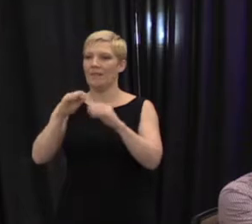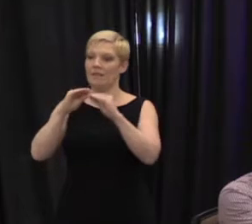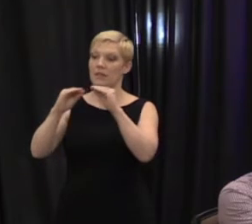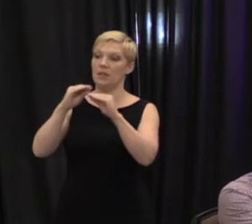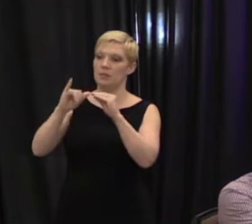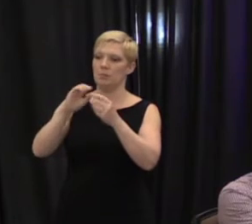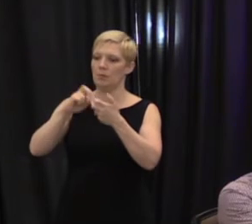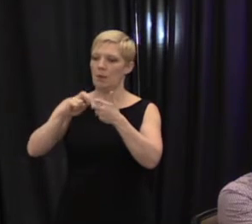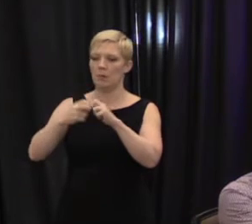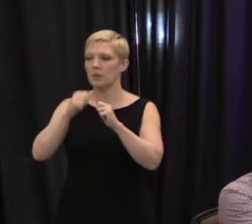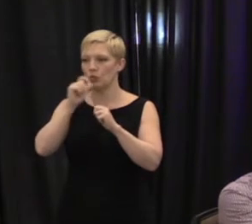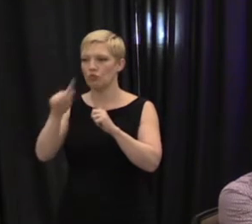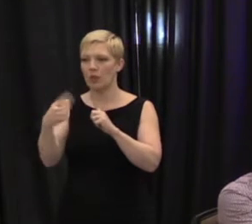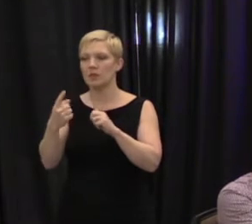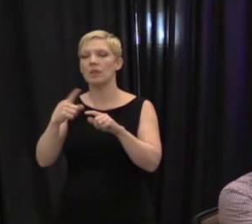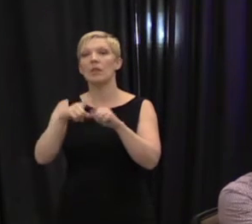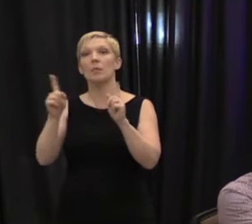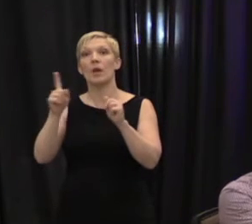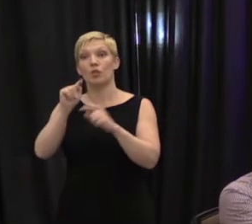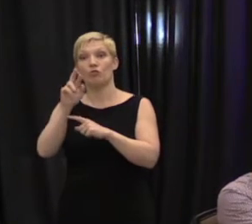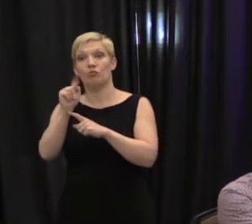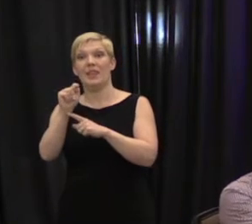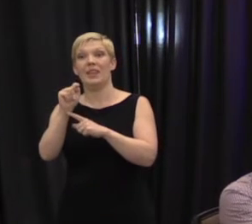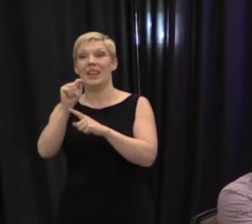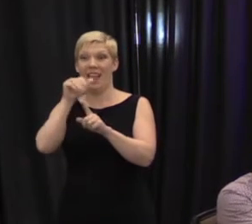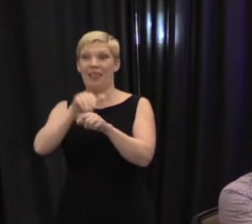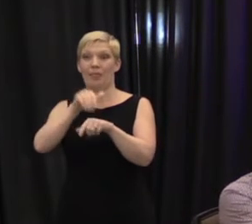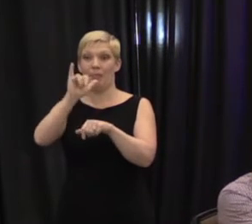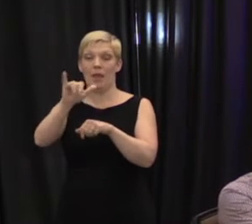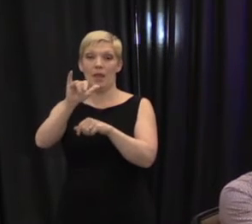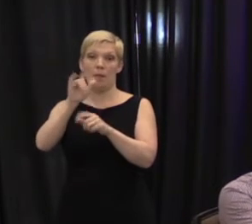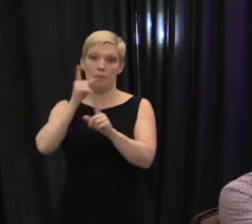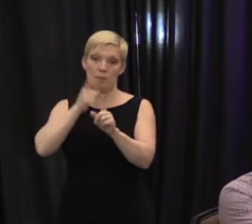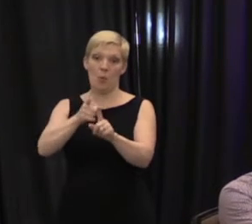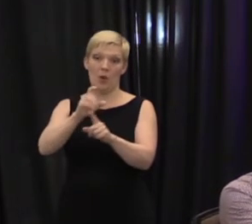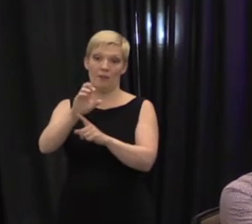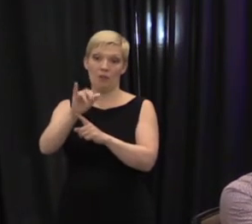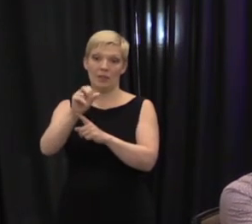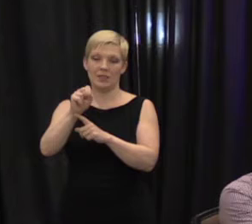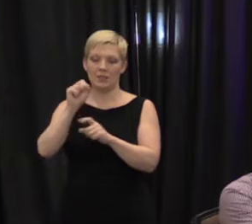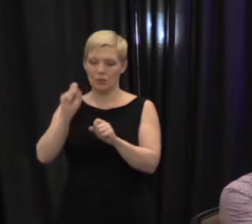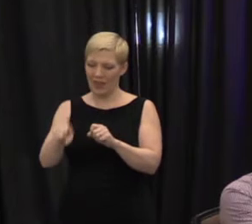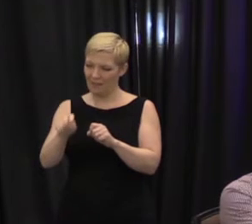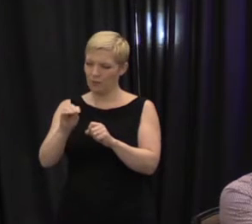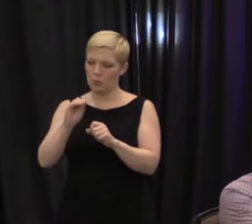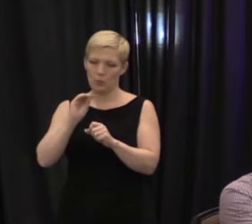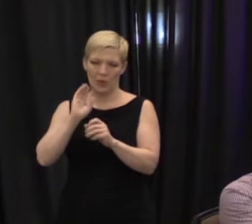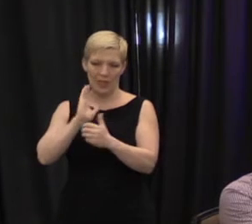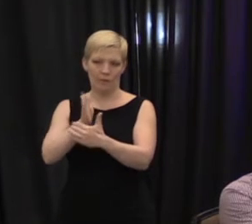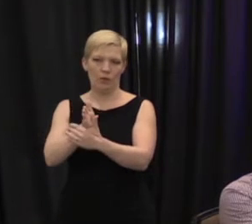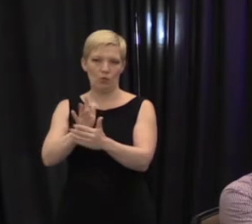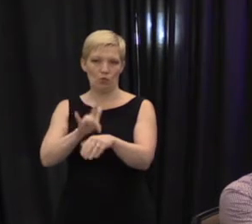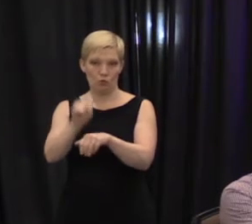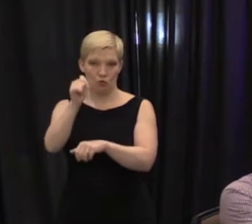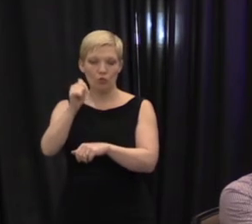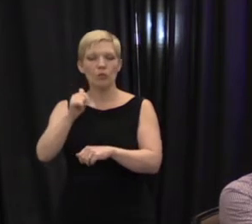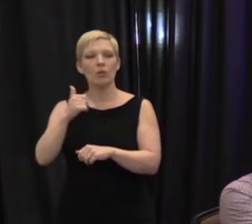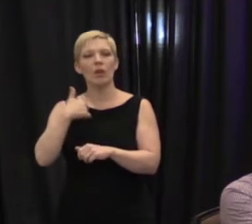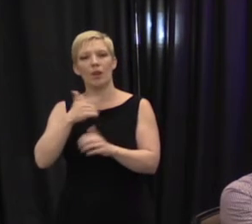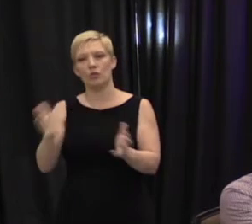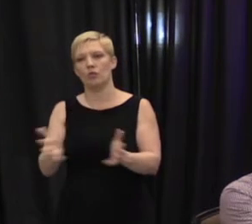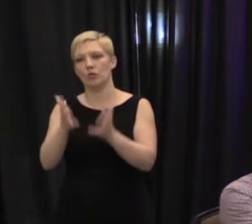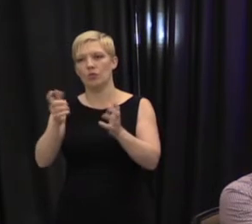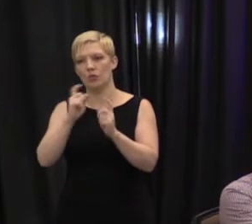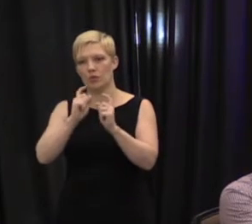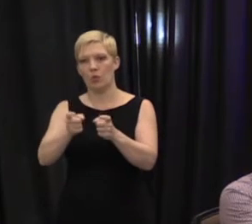of crisis. We cannot just be treating Trump's America at the point of crisis. We have to be intervening earlier. So if you are cis, I encourage you to donate to